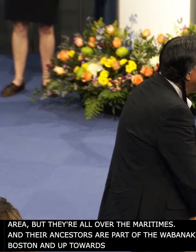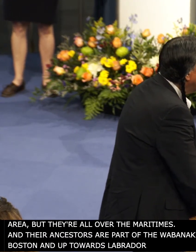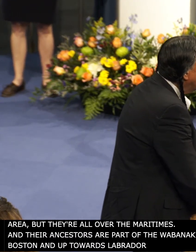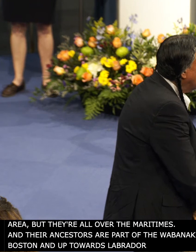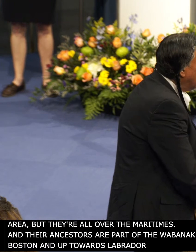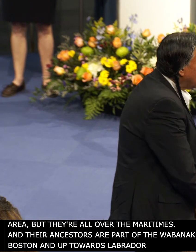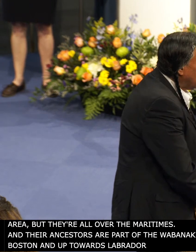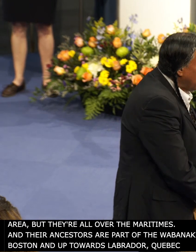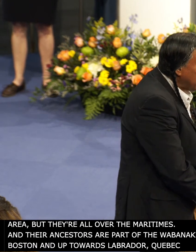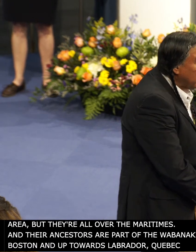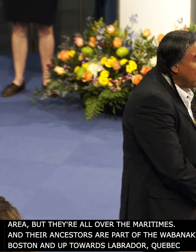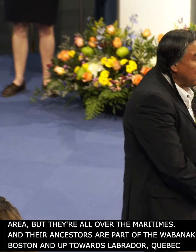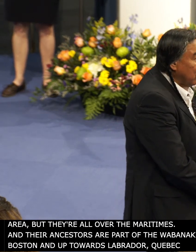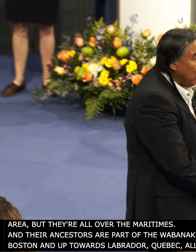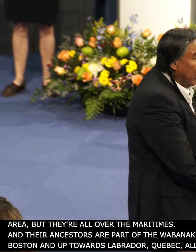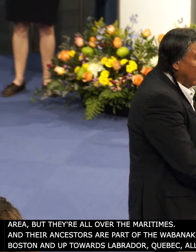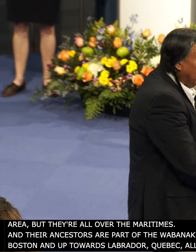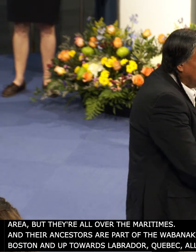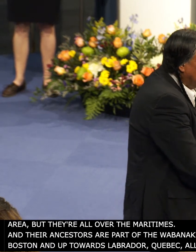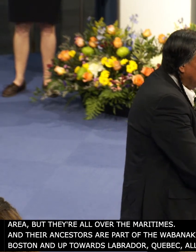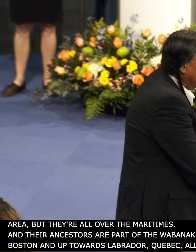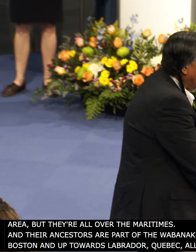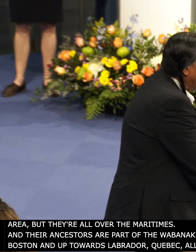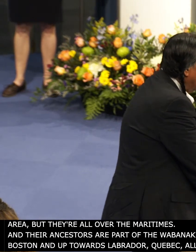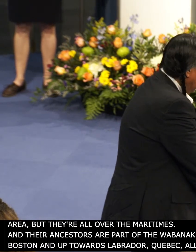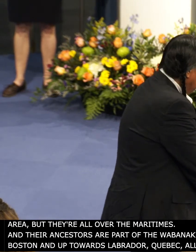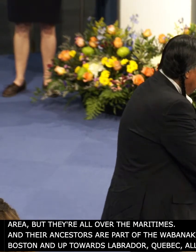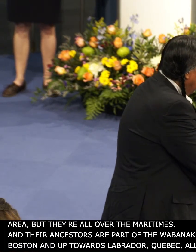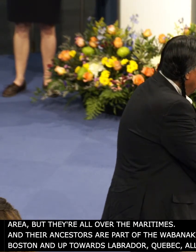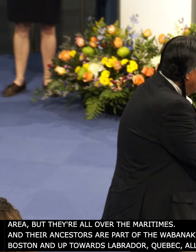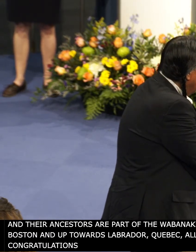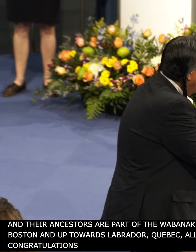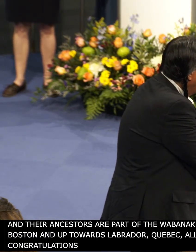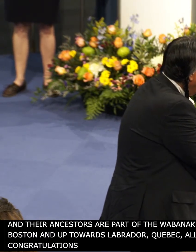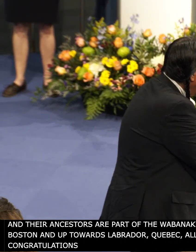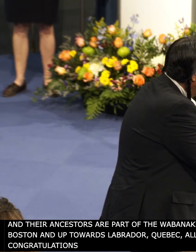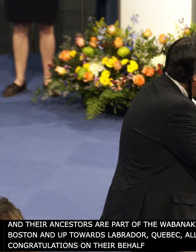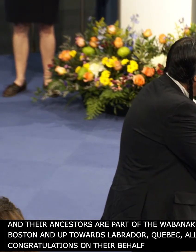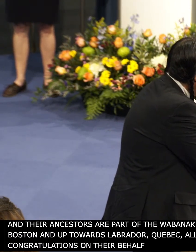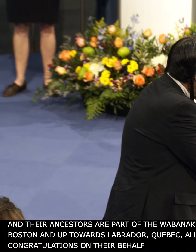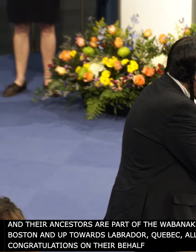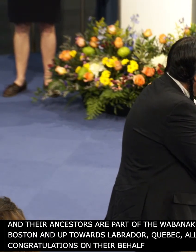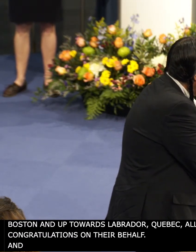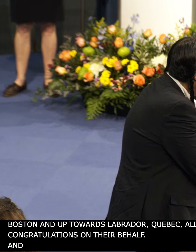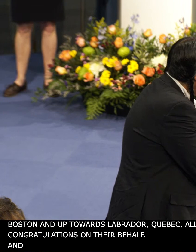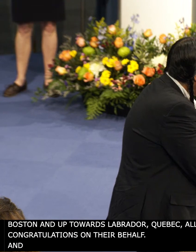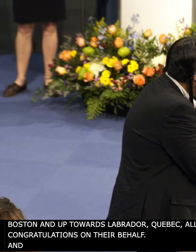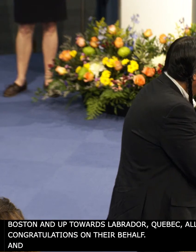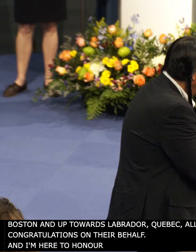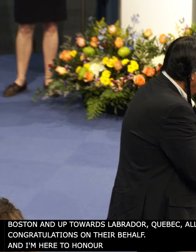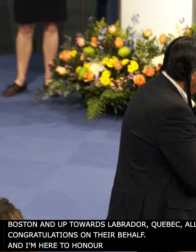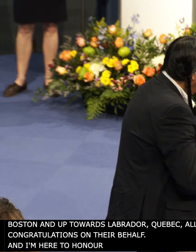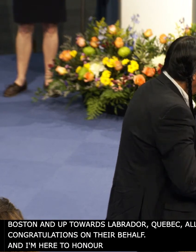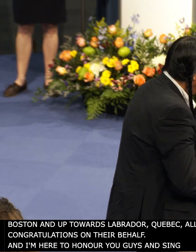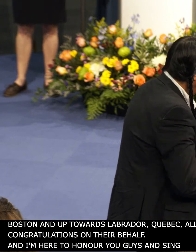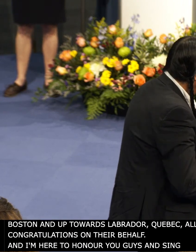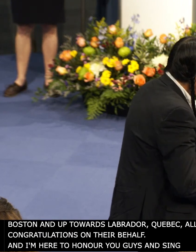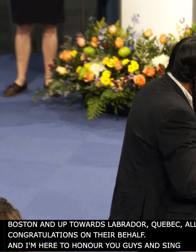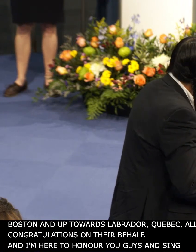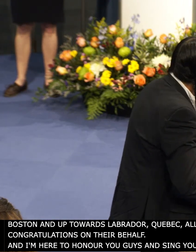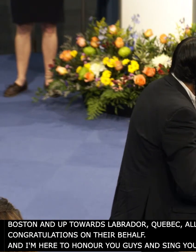So congratulations on their behalf. And I'm here to honor you guys and sing you an honor song.